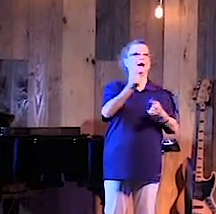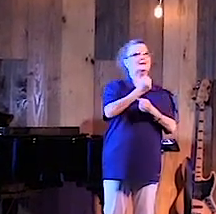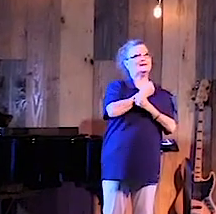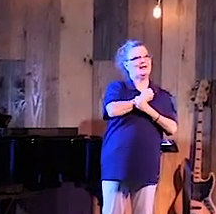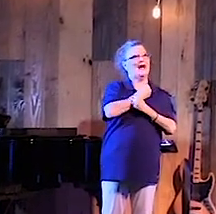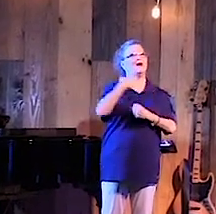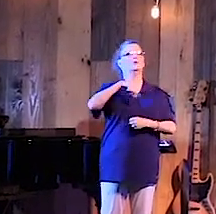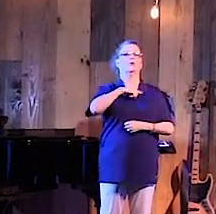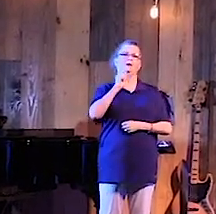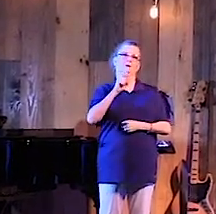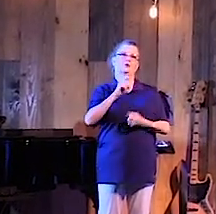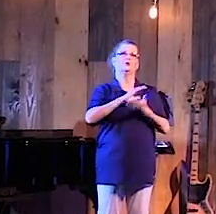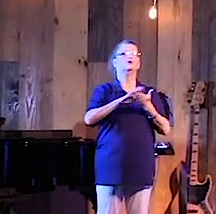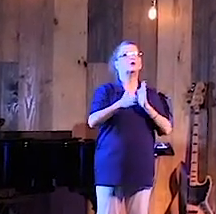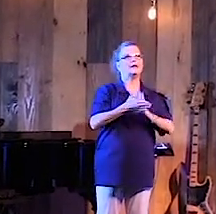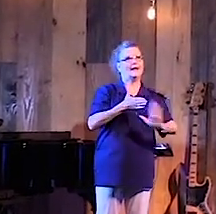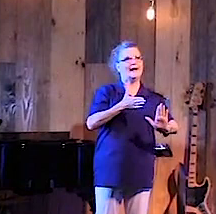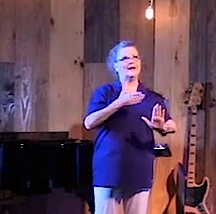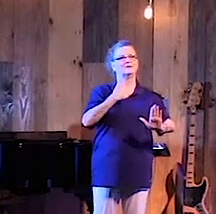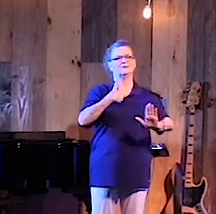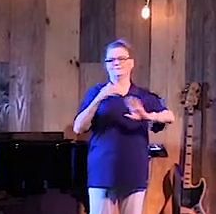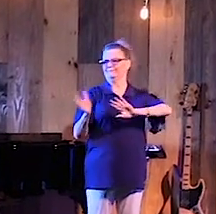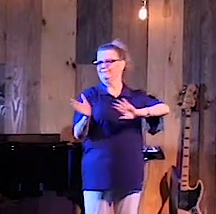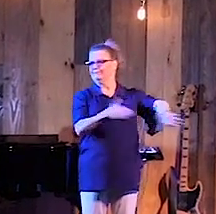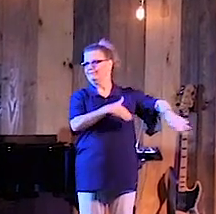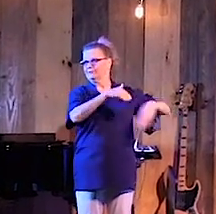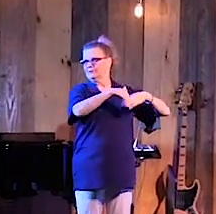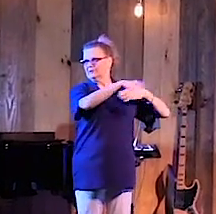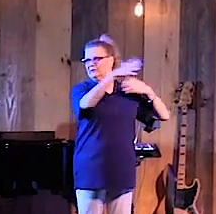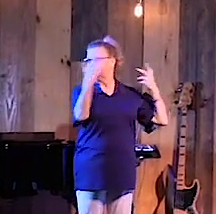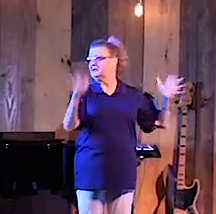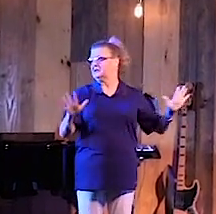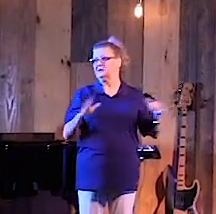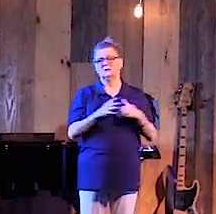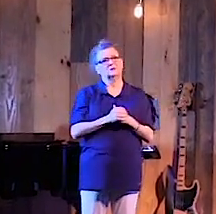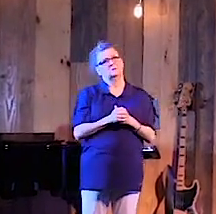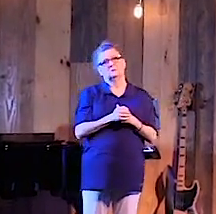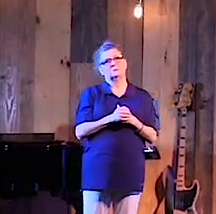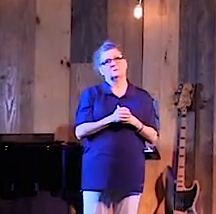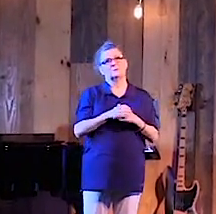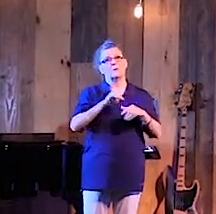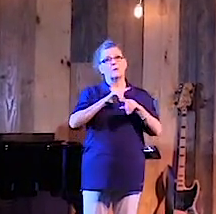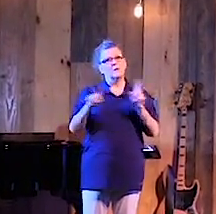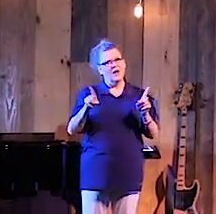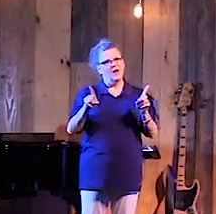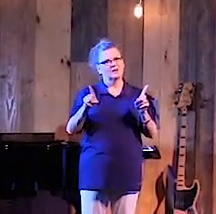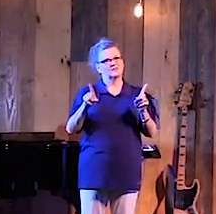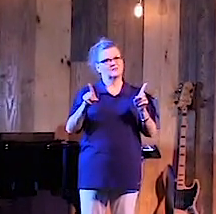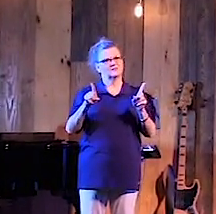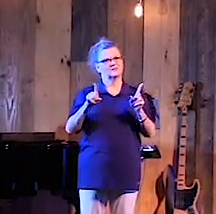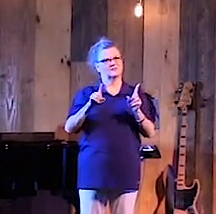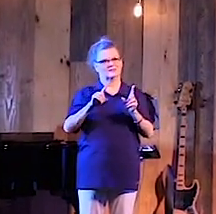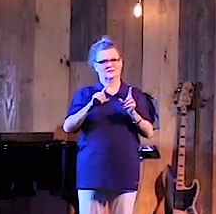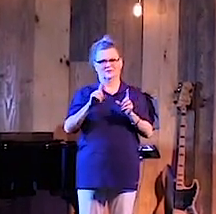and forgive, and I'm just going to reject the rest. Okay, but where did you get that God is love and that we